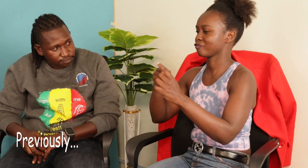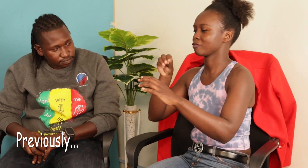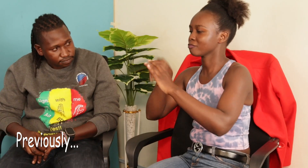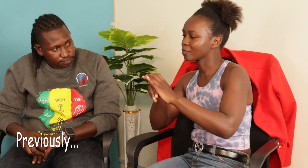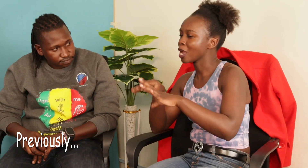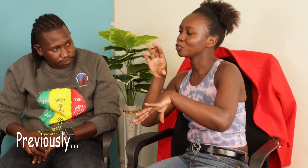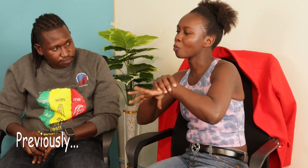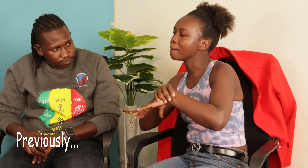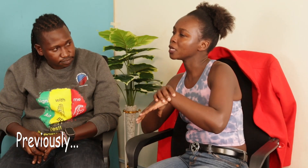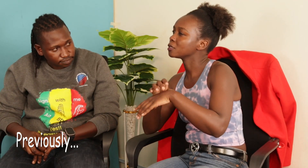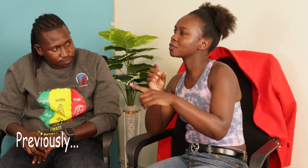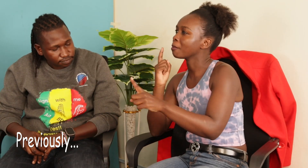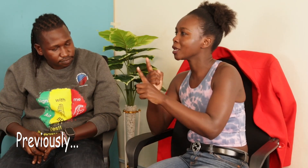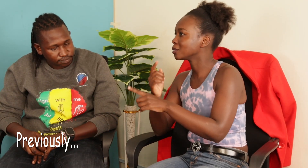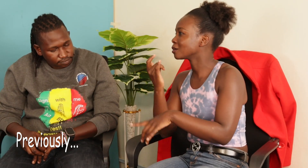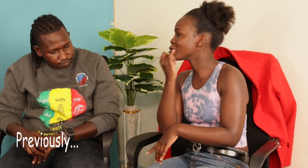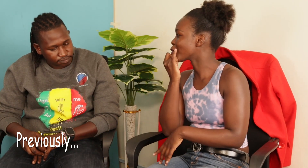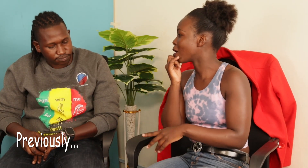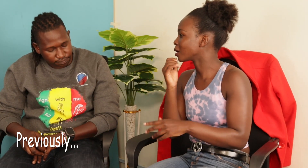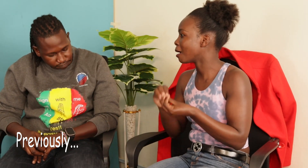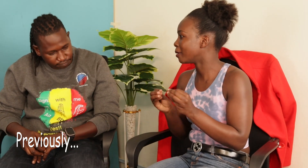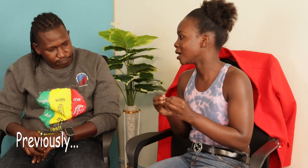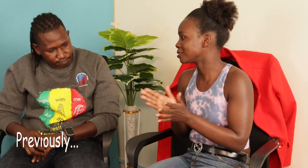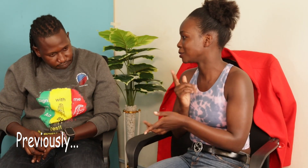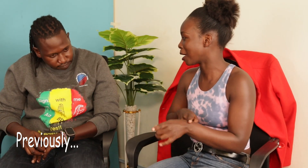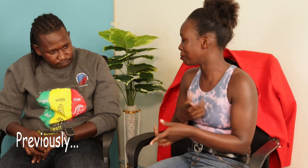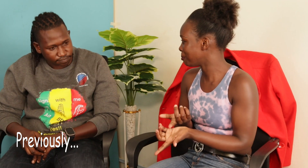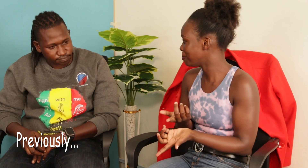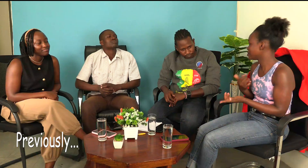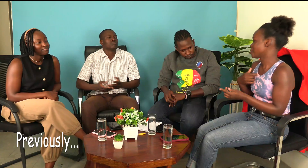normally in that relationship, you may meet with wrong number.